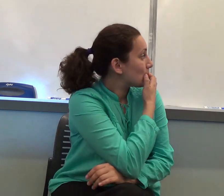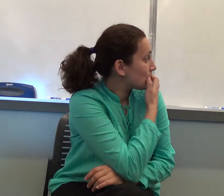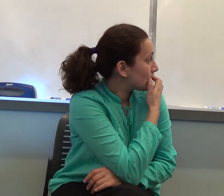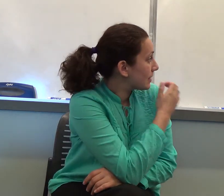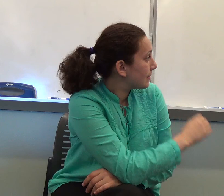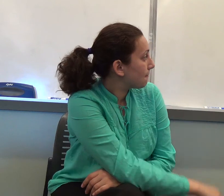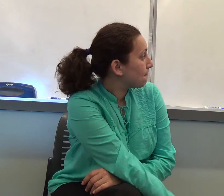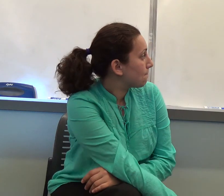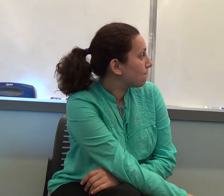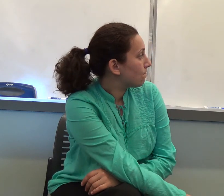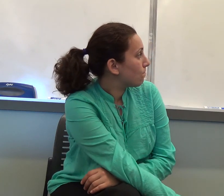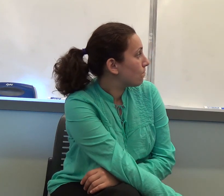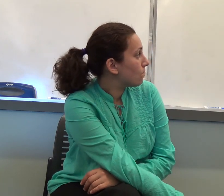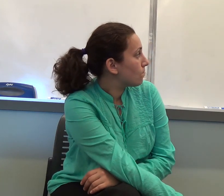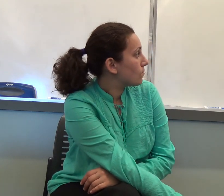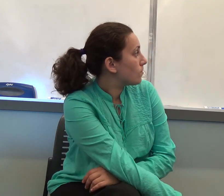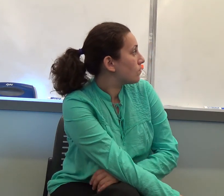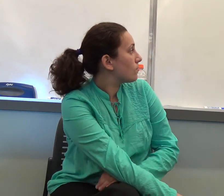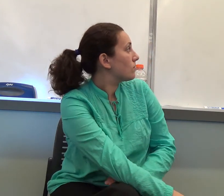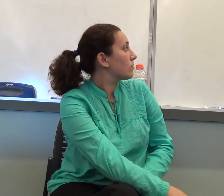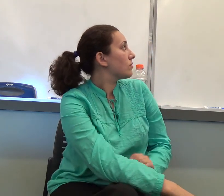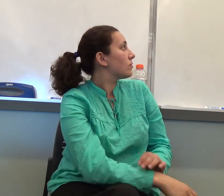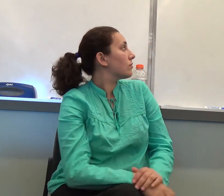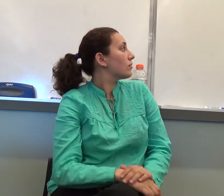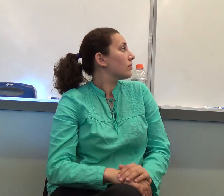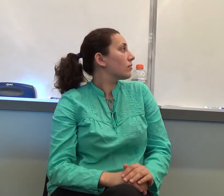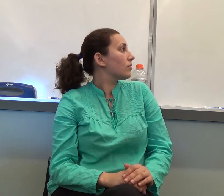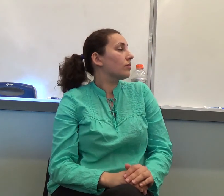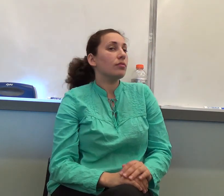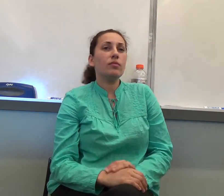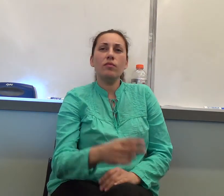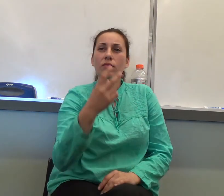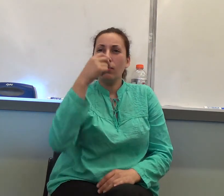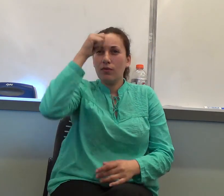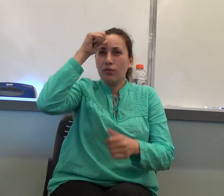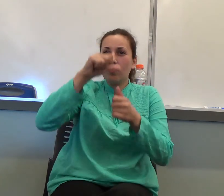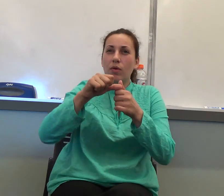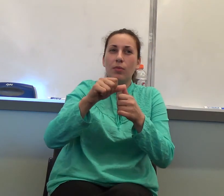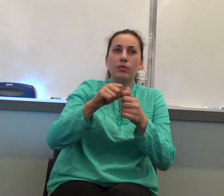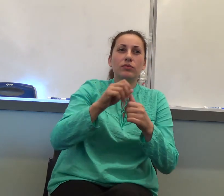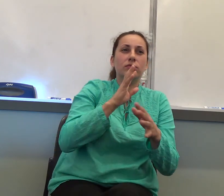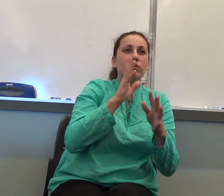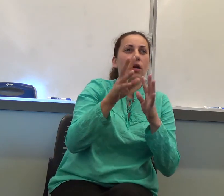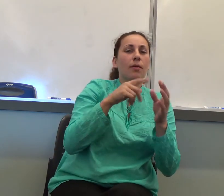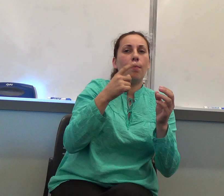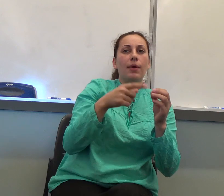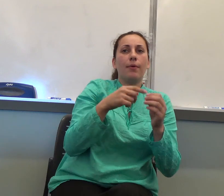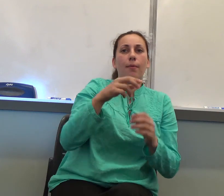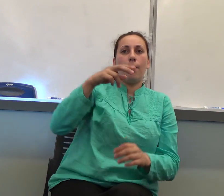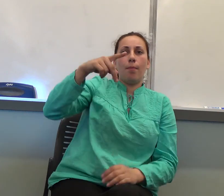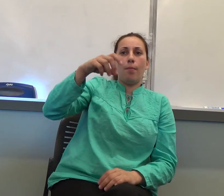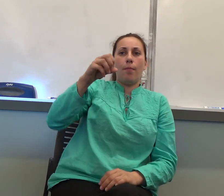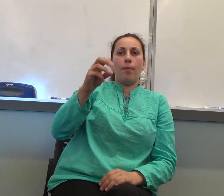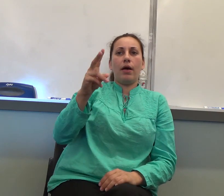Well, we saw that when we were talking about powers of 10 and powers of 1/10 in the last